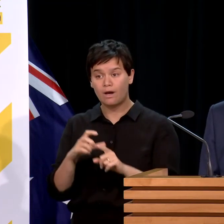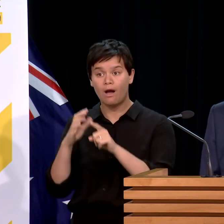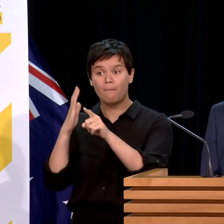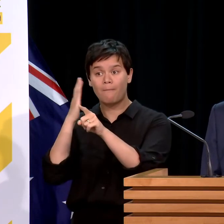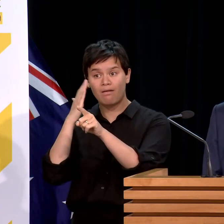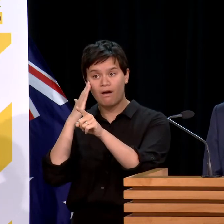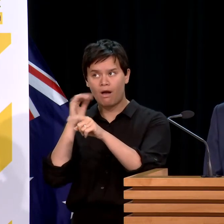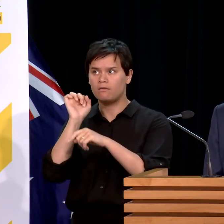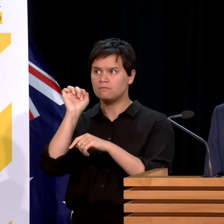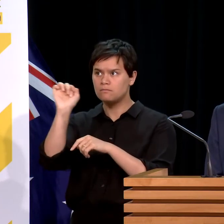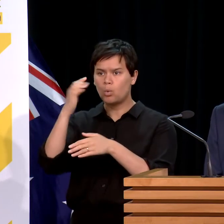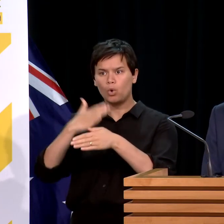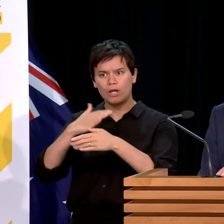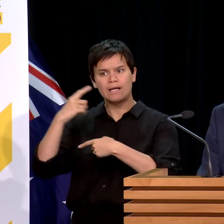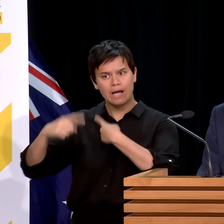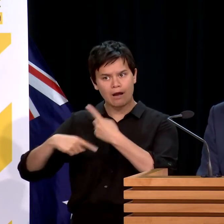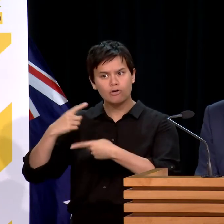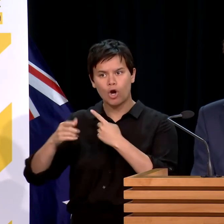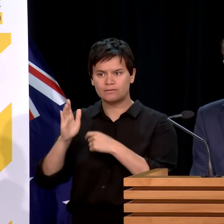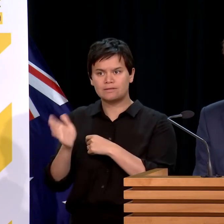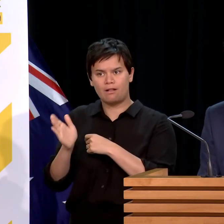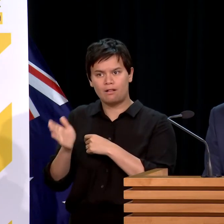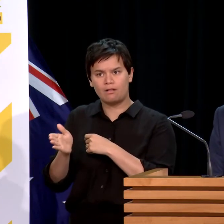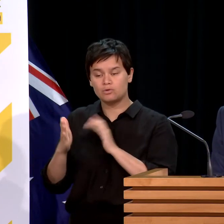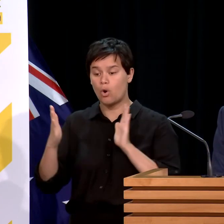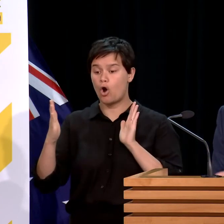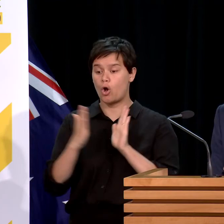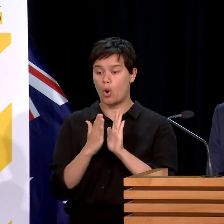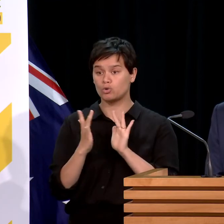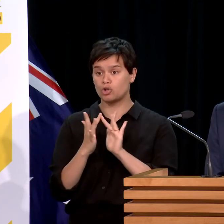in Northland. All that testing has come back negative.